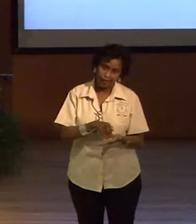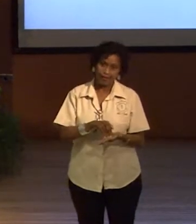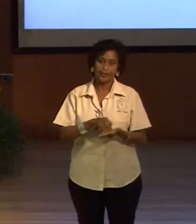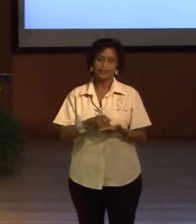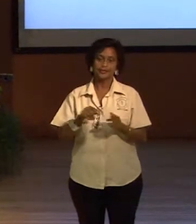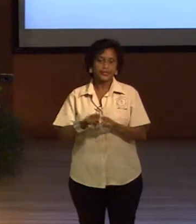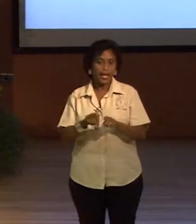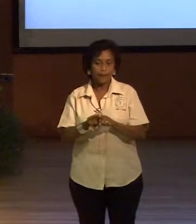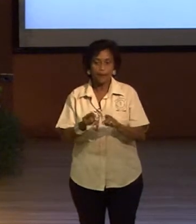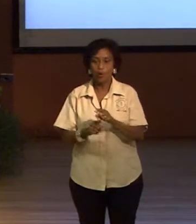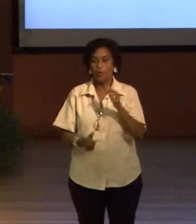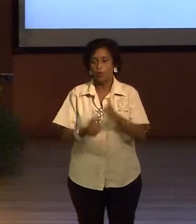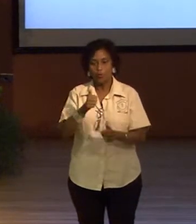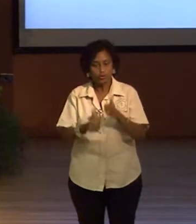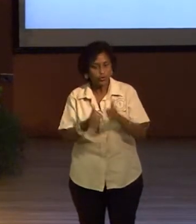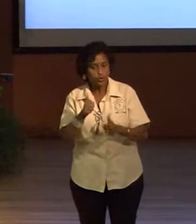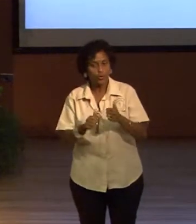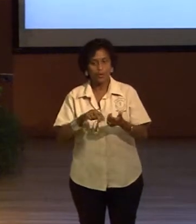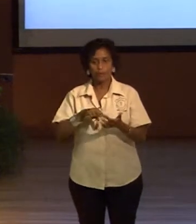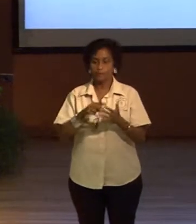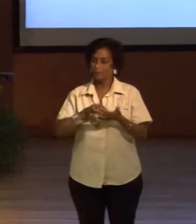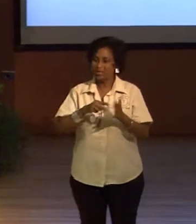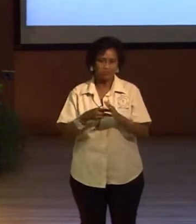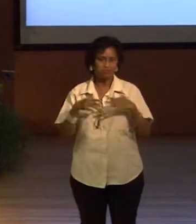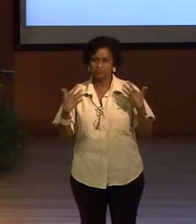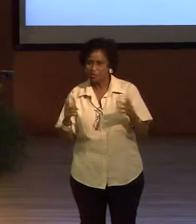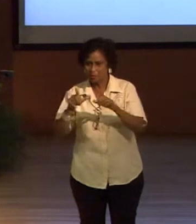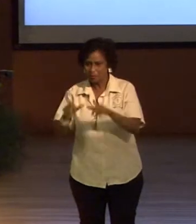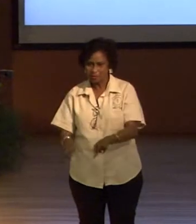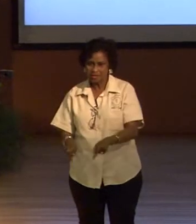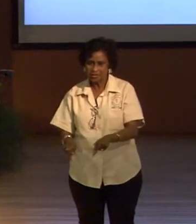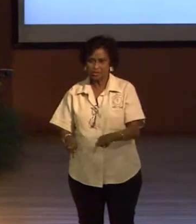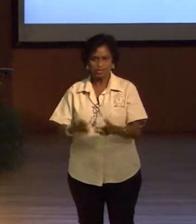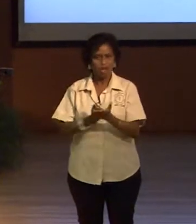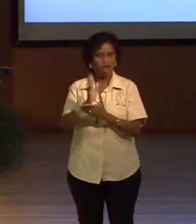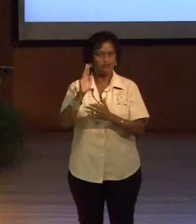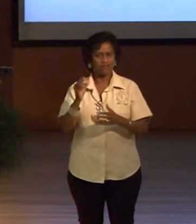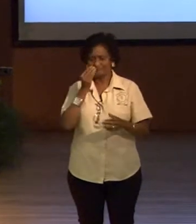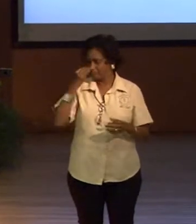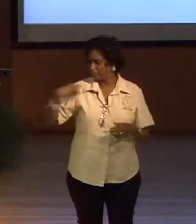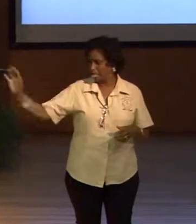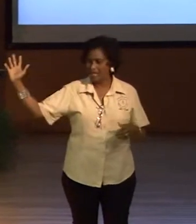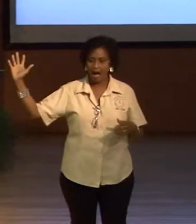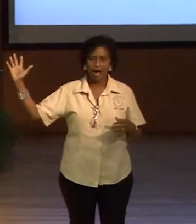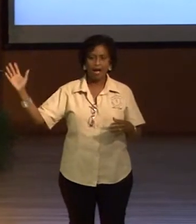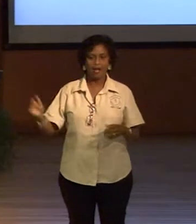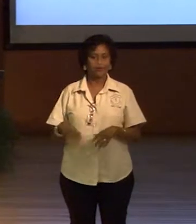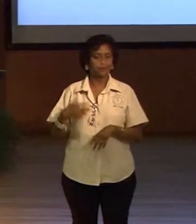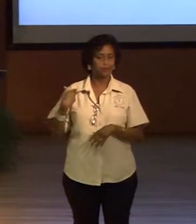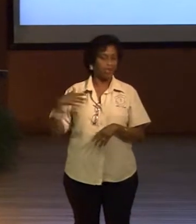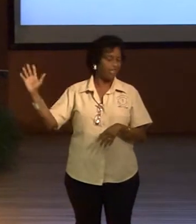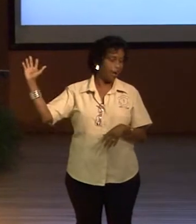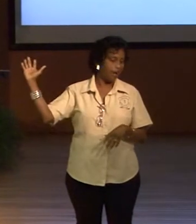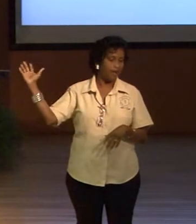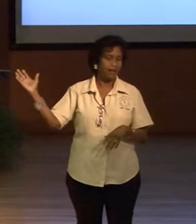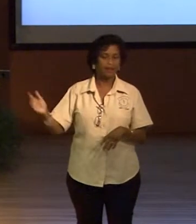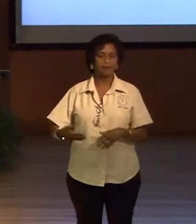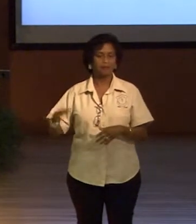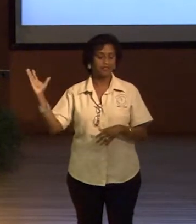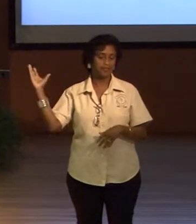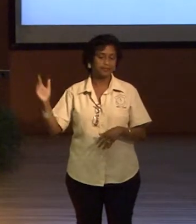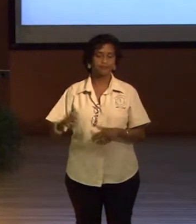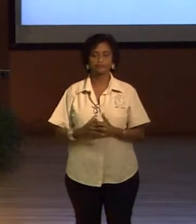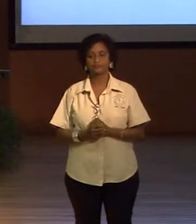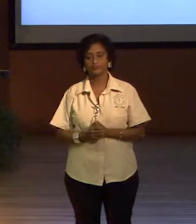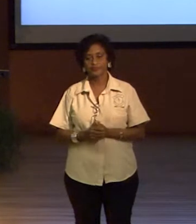there seems to be a disregard for their rights, their need for